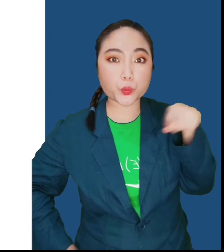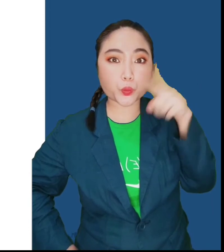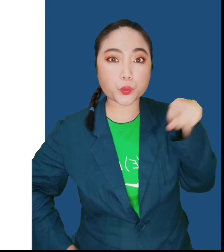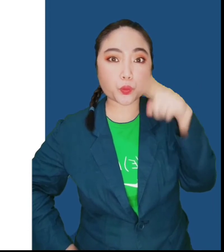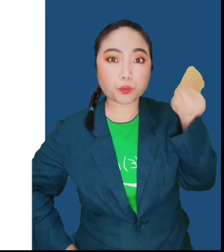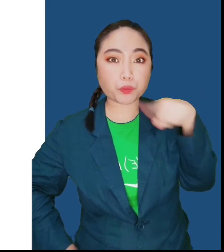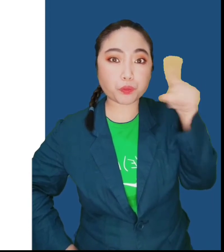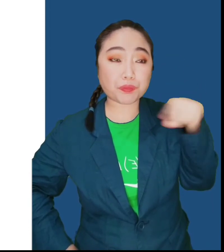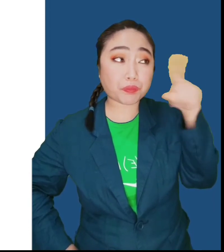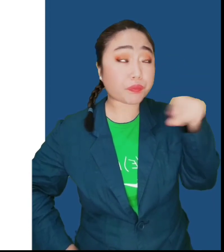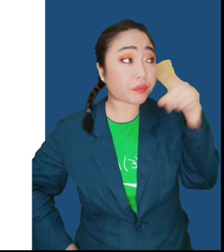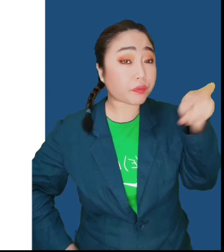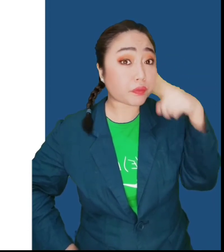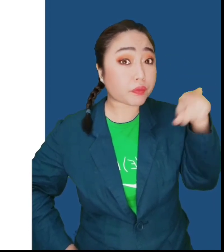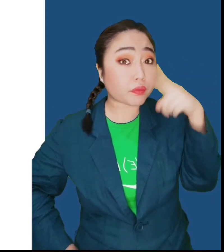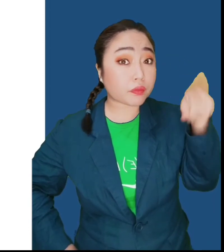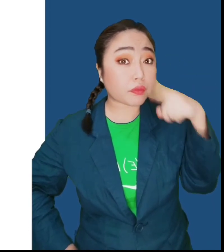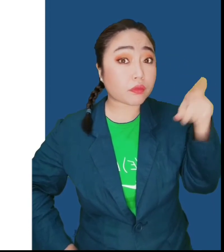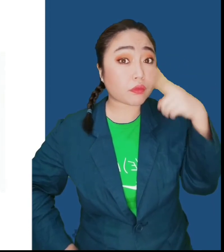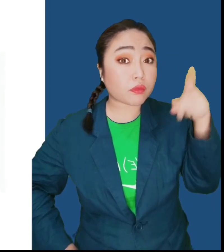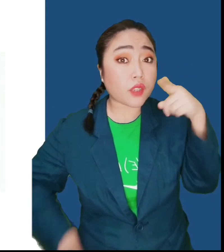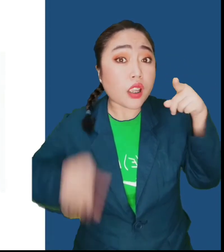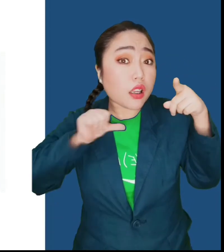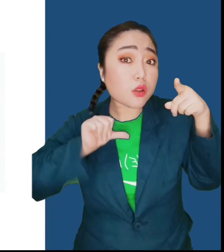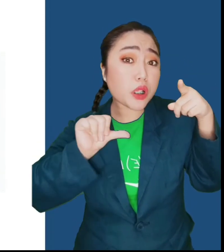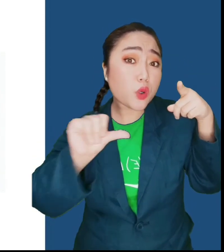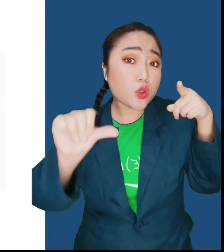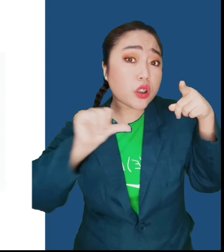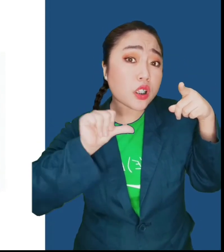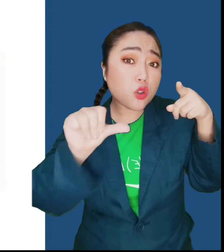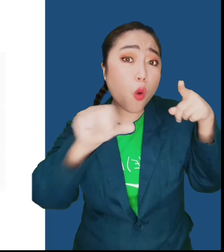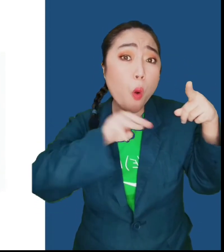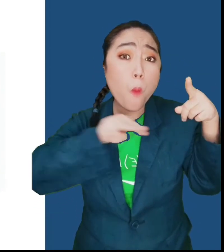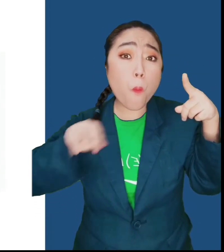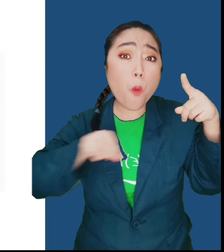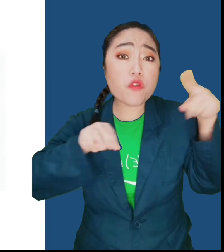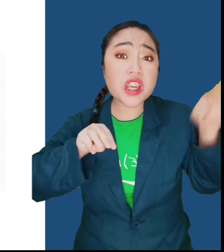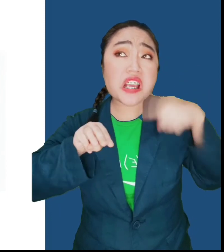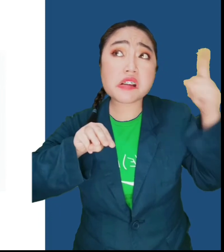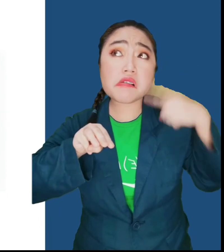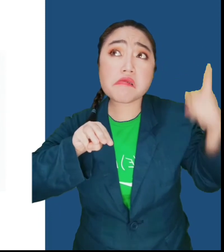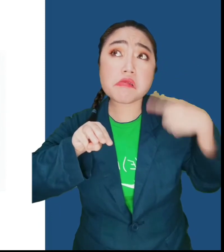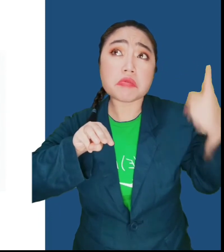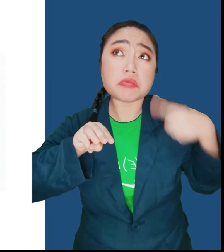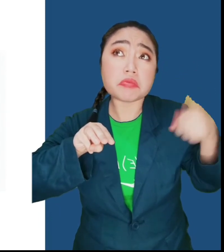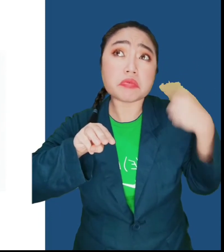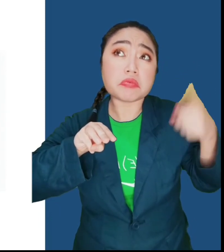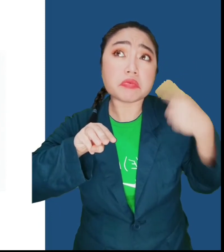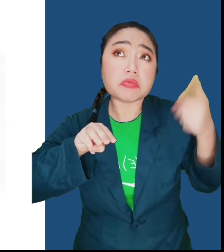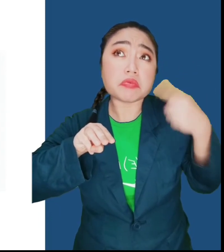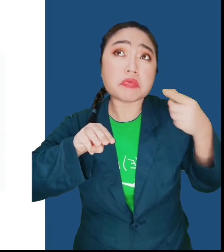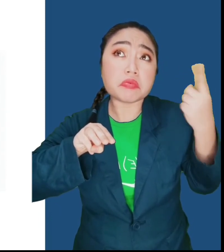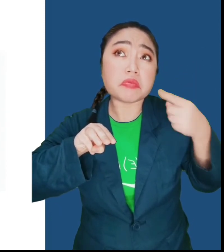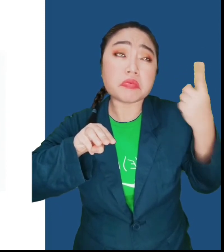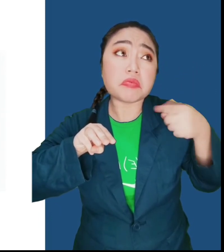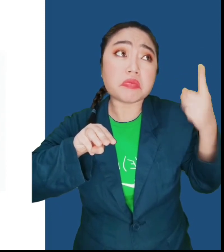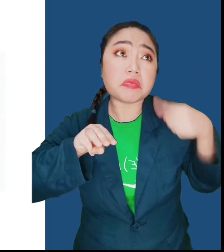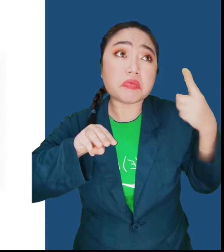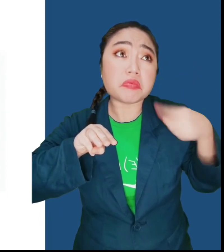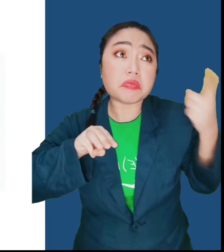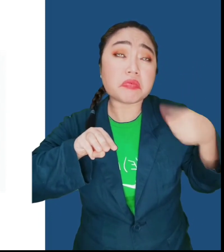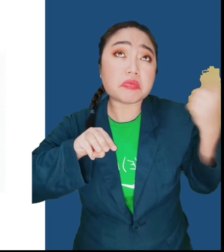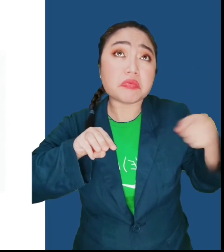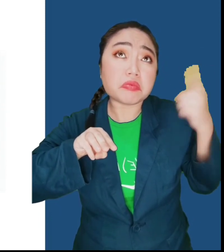that. It spins, right? It would continue moving. Moving and moving